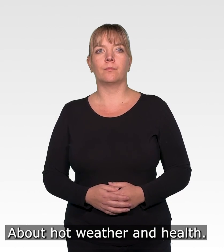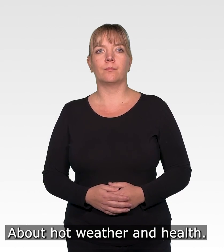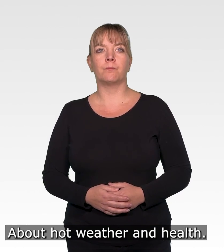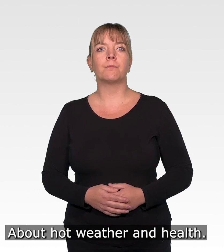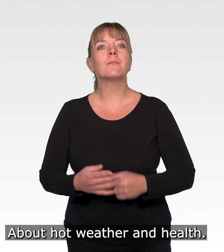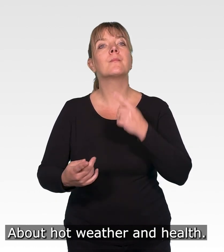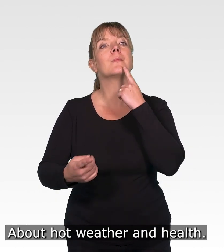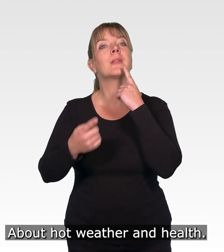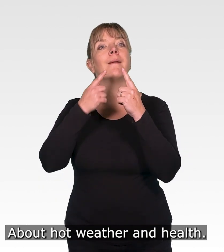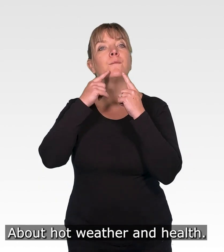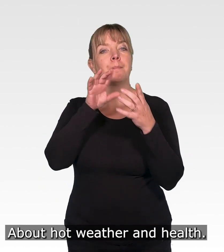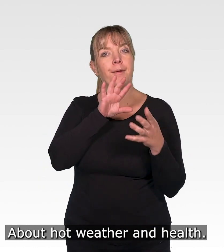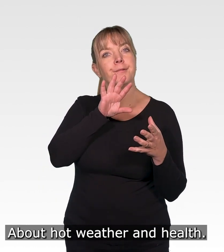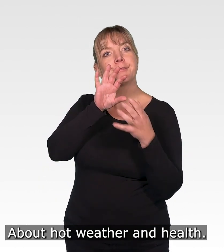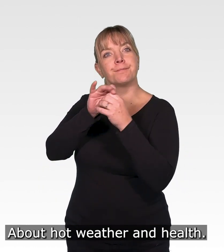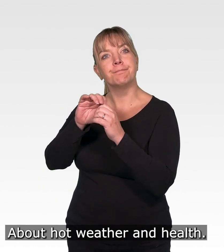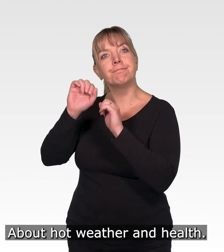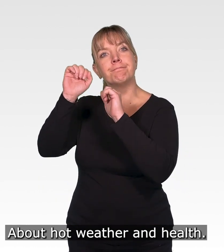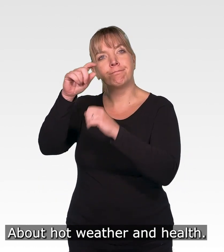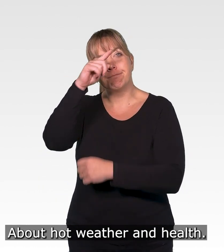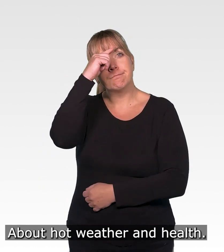About hot weather and health.